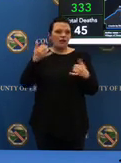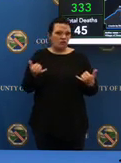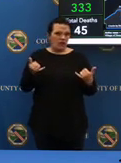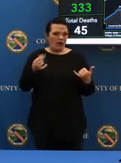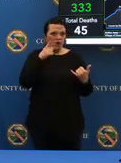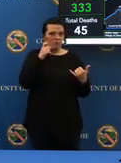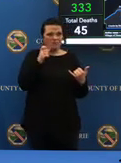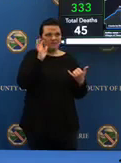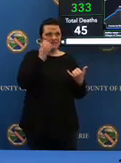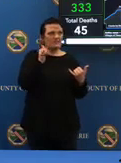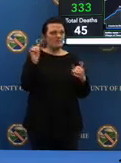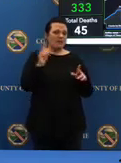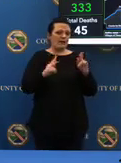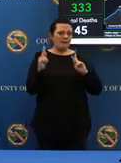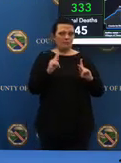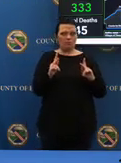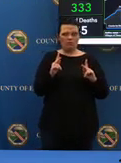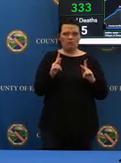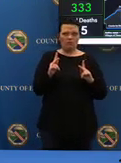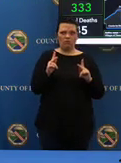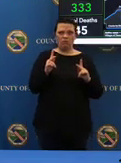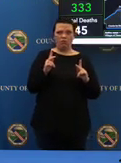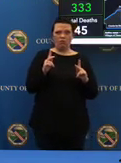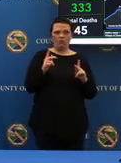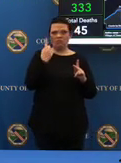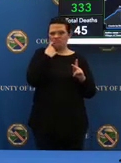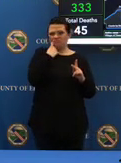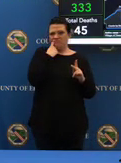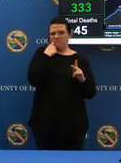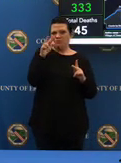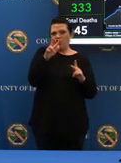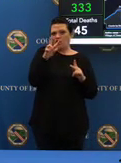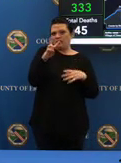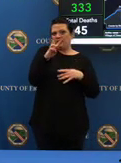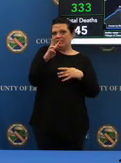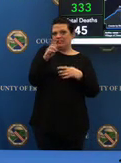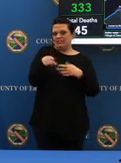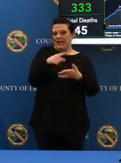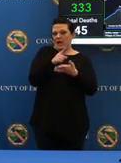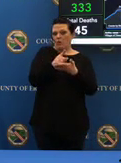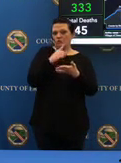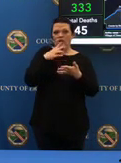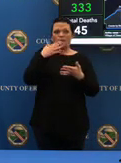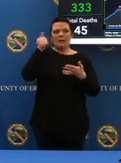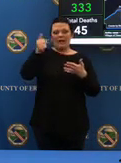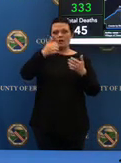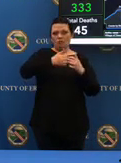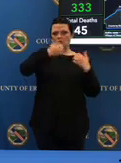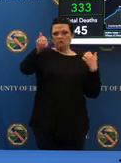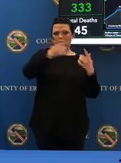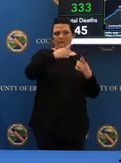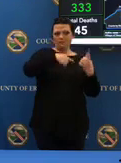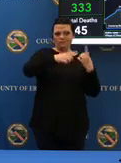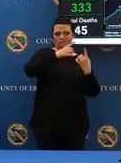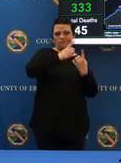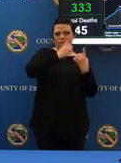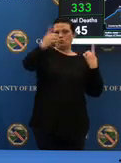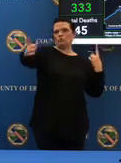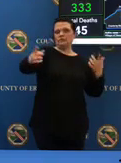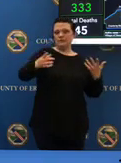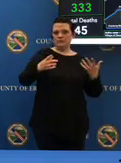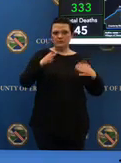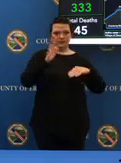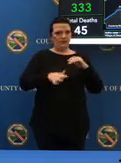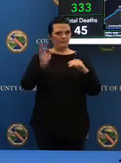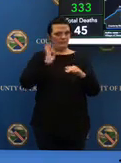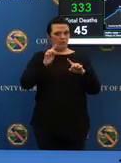like people in the last 36 hours are doing better at social distancing than they were in the period before. But I still